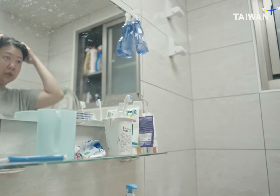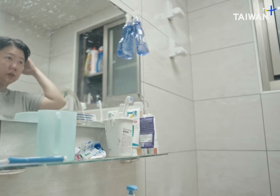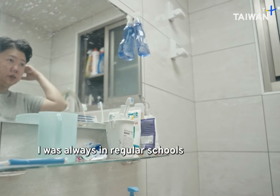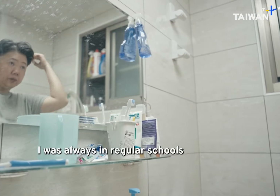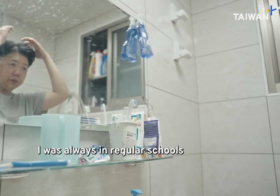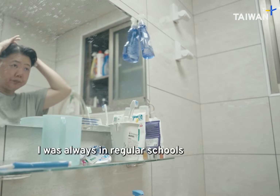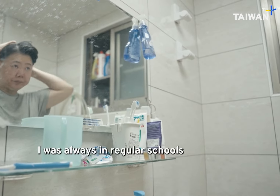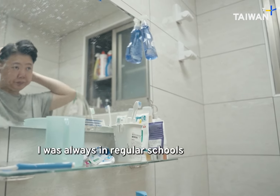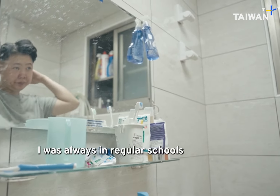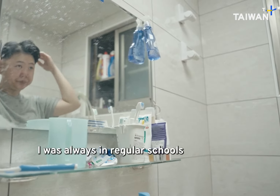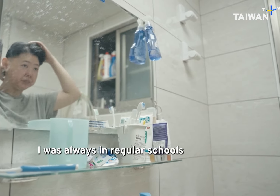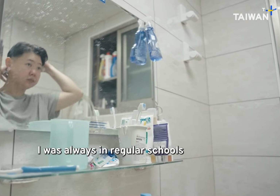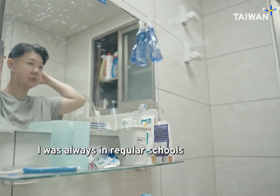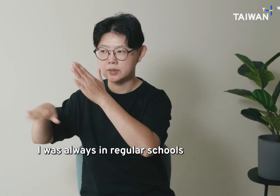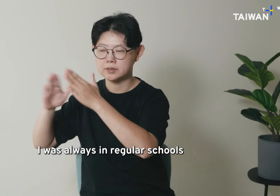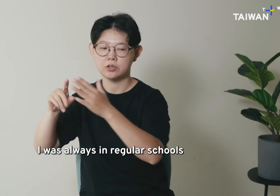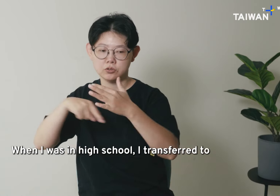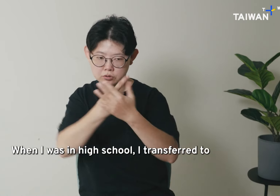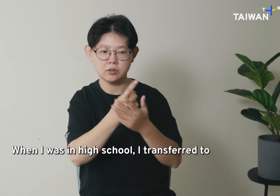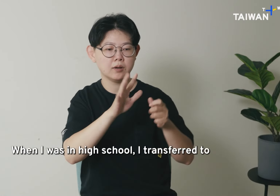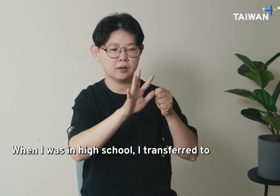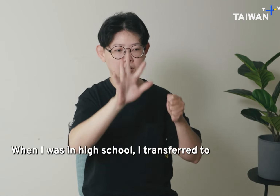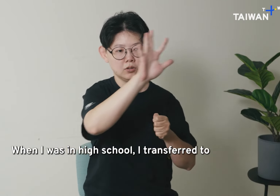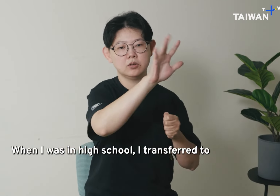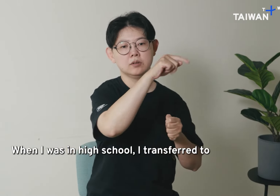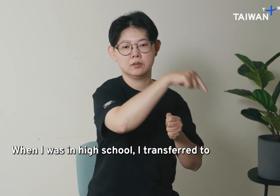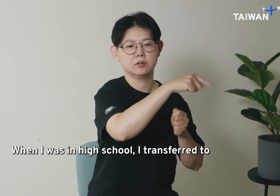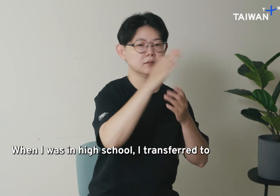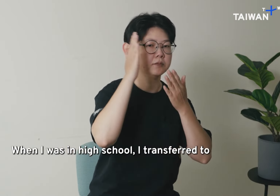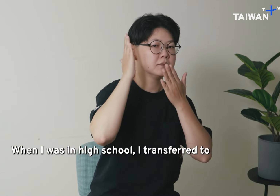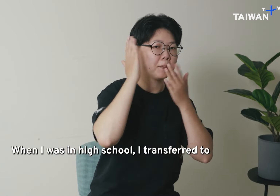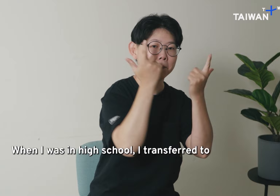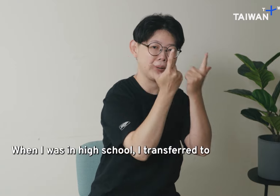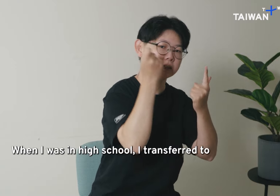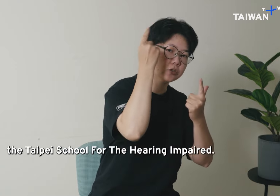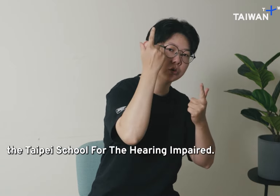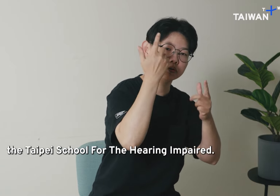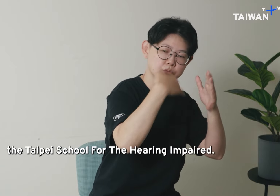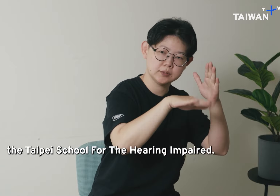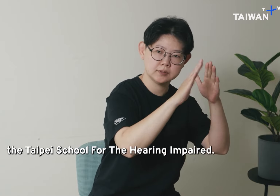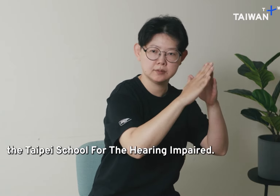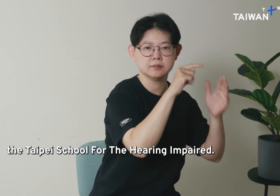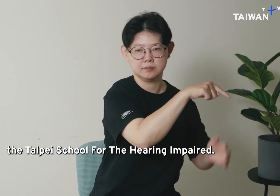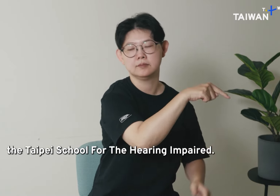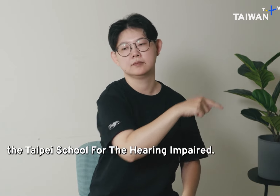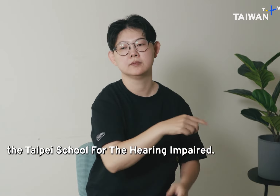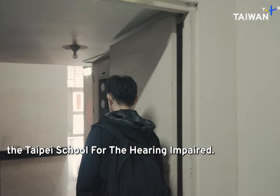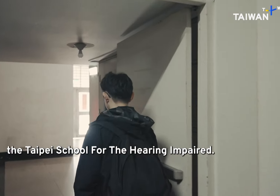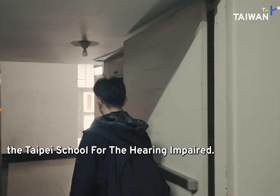I was always in regular schools. When I was in high school, I transferred to the Taipei School for the Hearing Impaired.